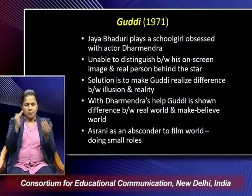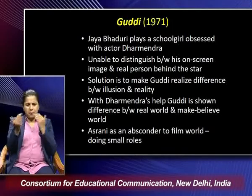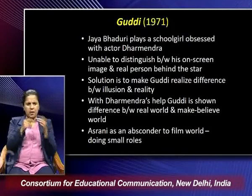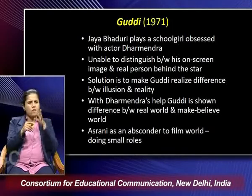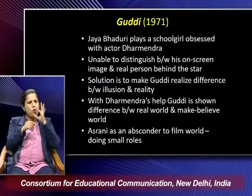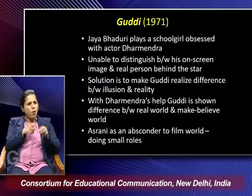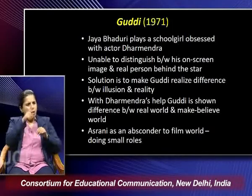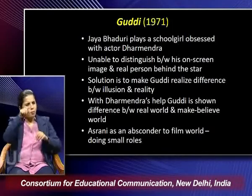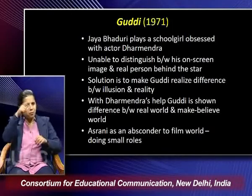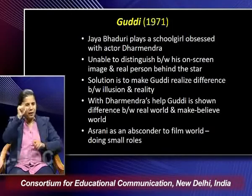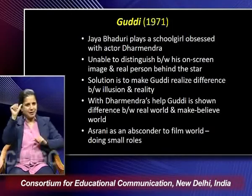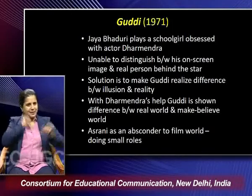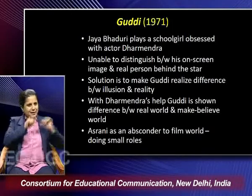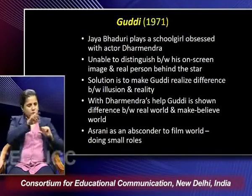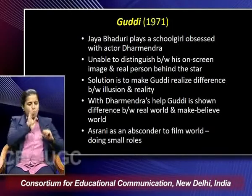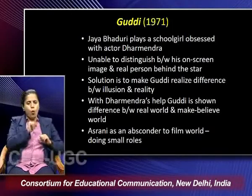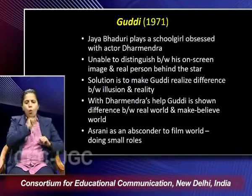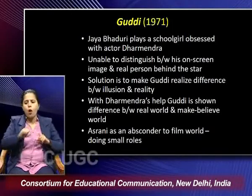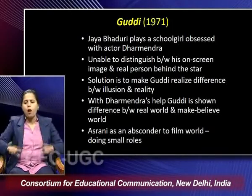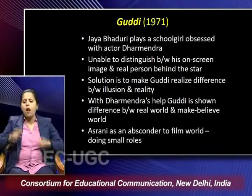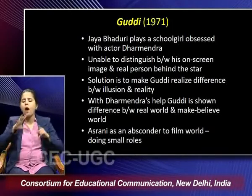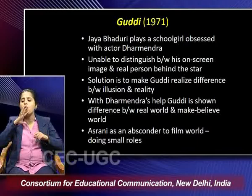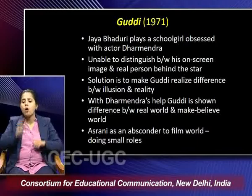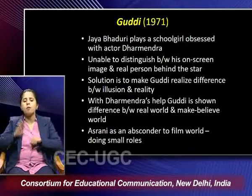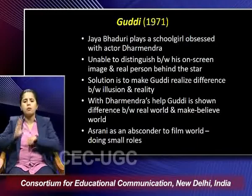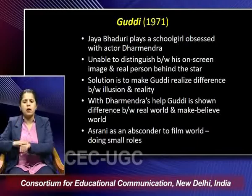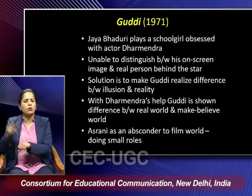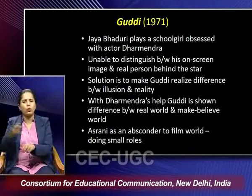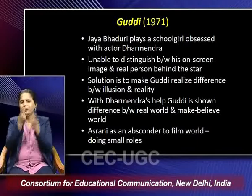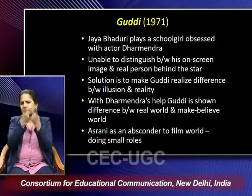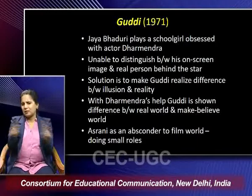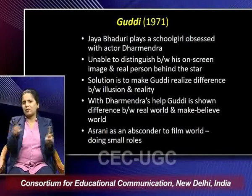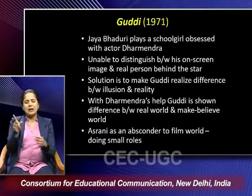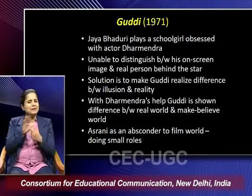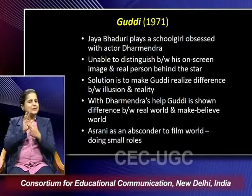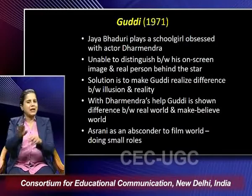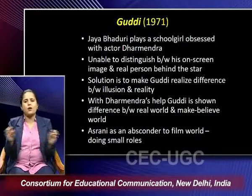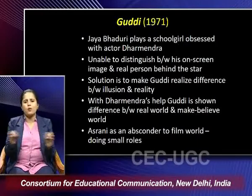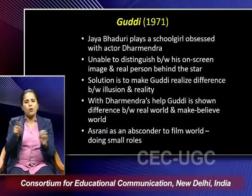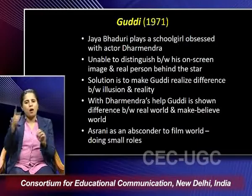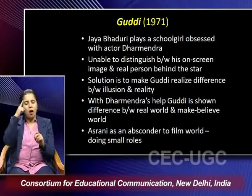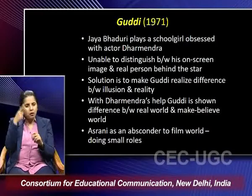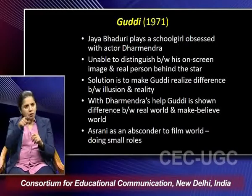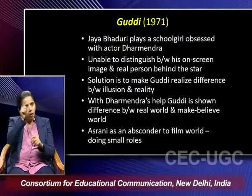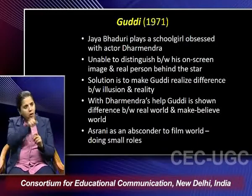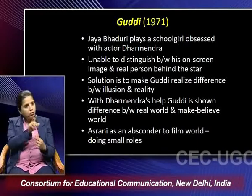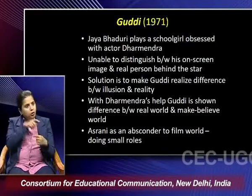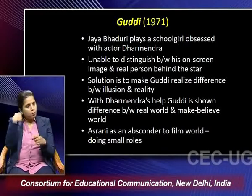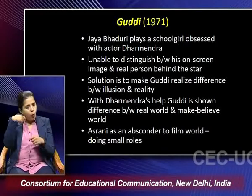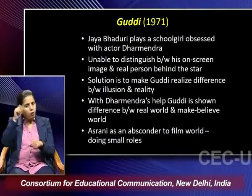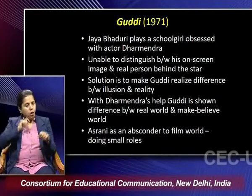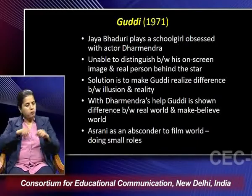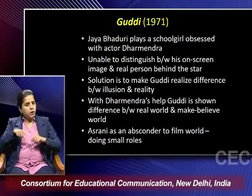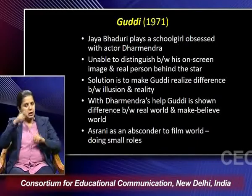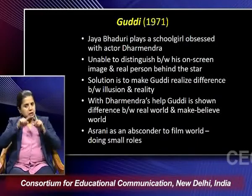the on-screen persona or the image as well as the real person behind the star. And this